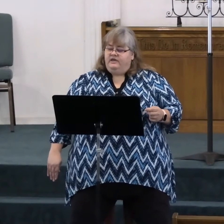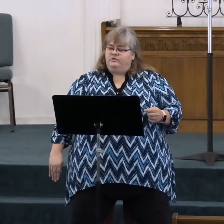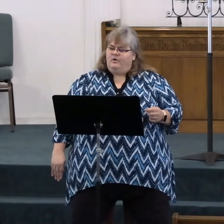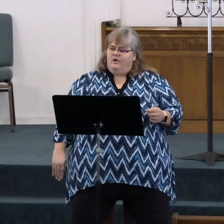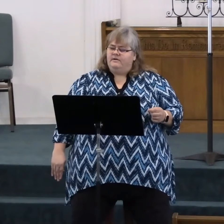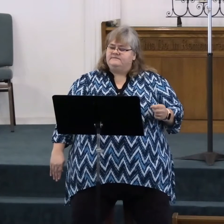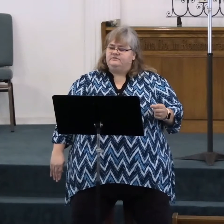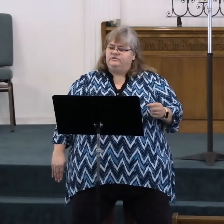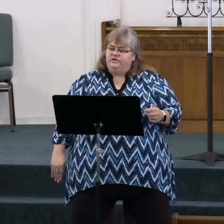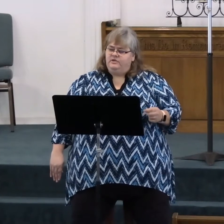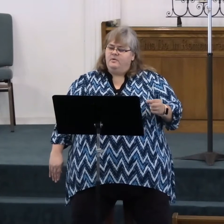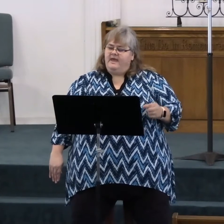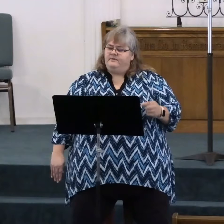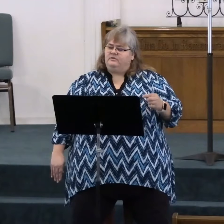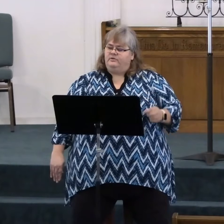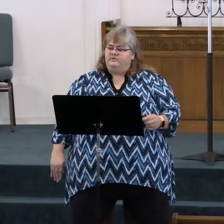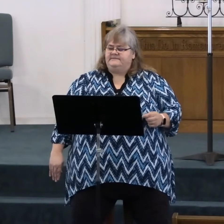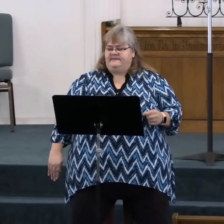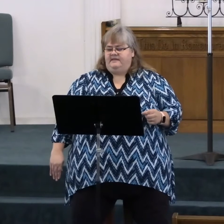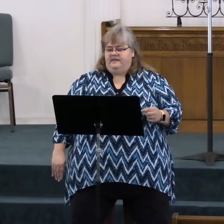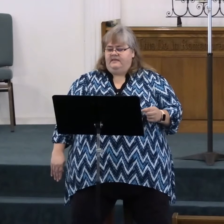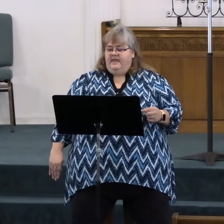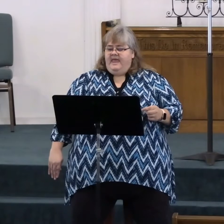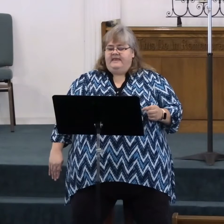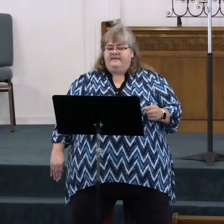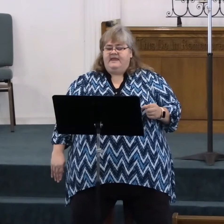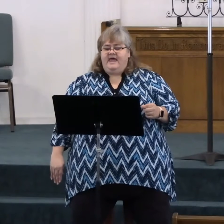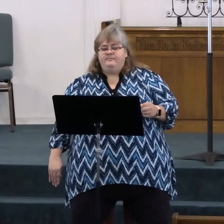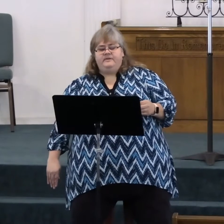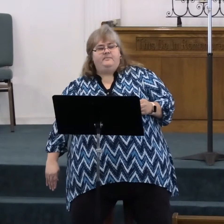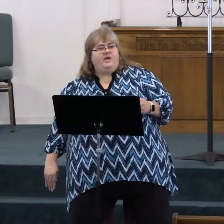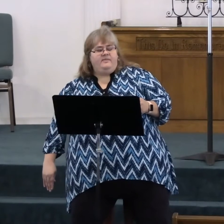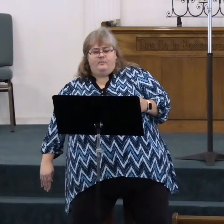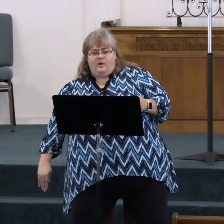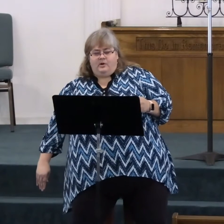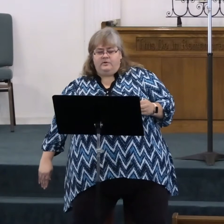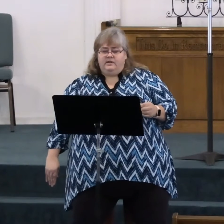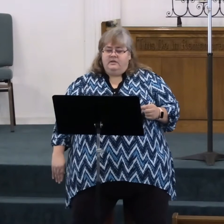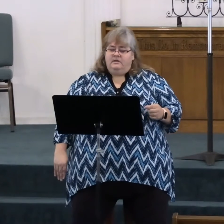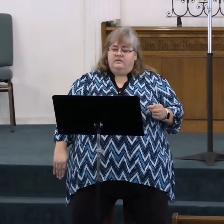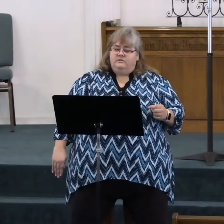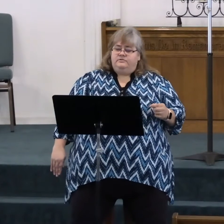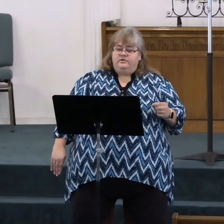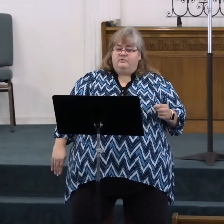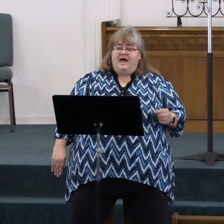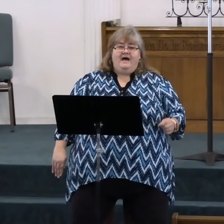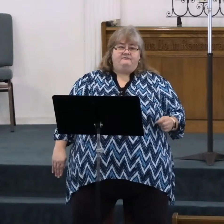your heart until you have a clear understanding and can aptly apply the Word to your life.